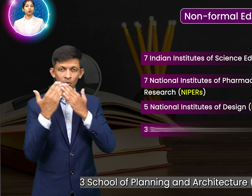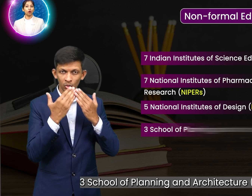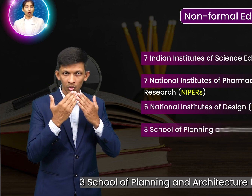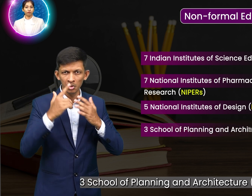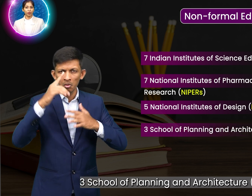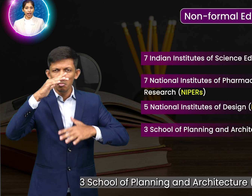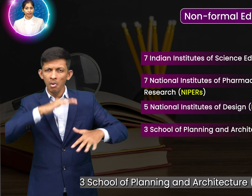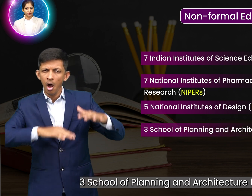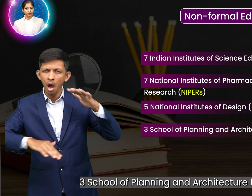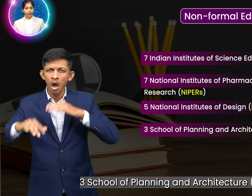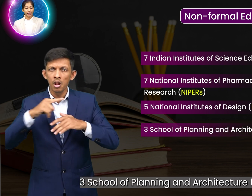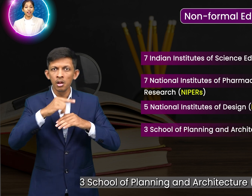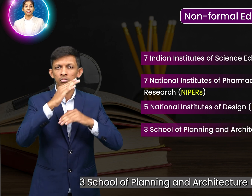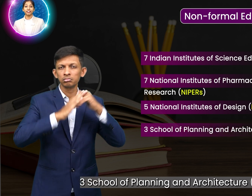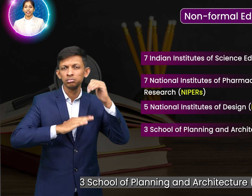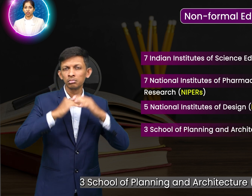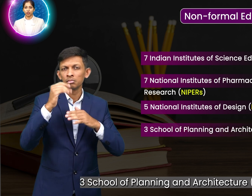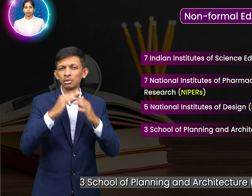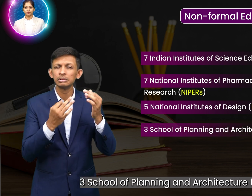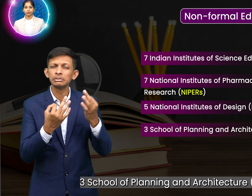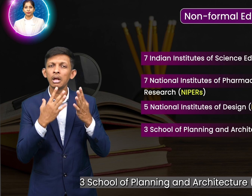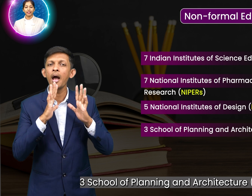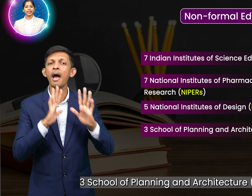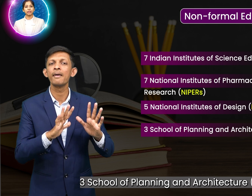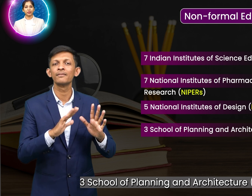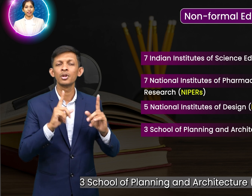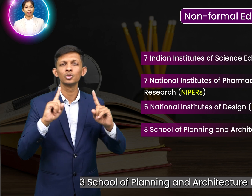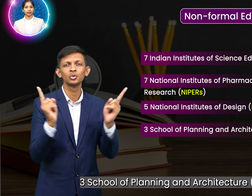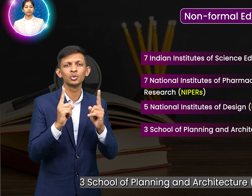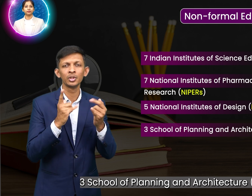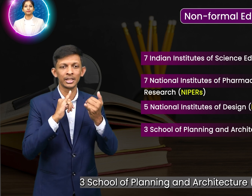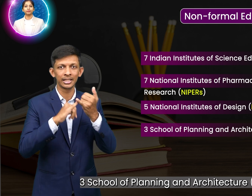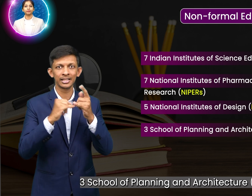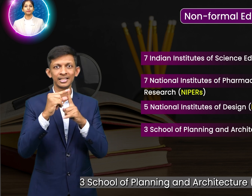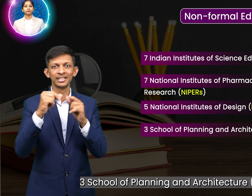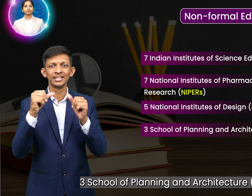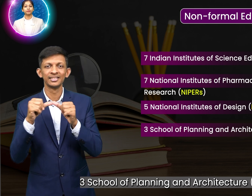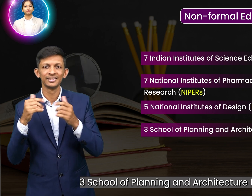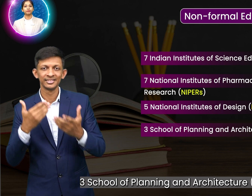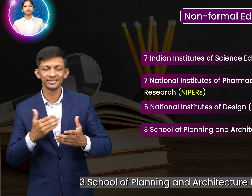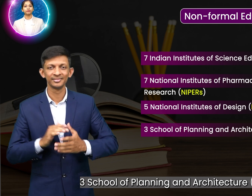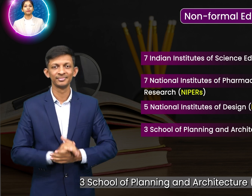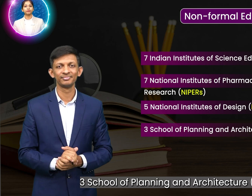3 School of Planning and Architecture (SPA),